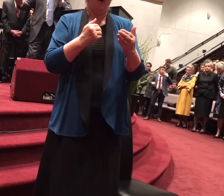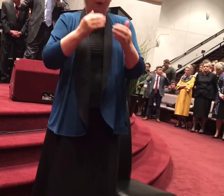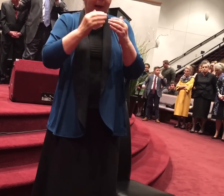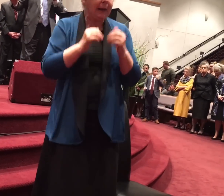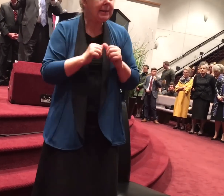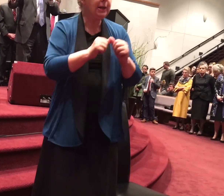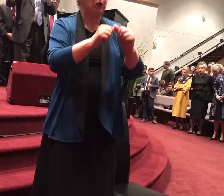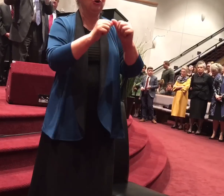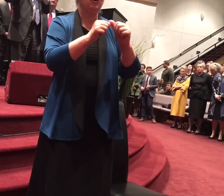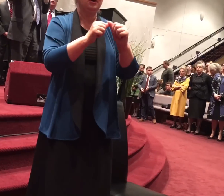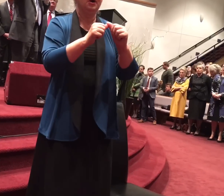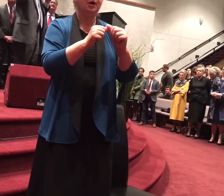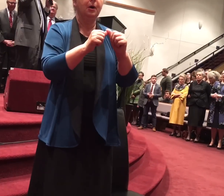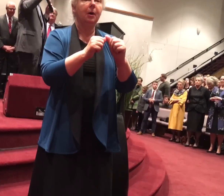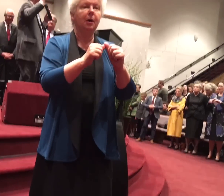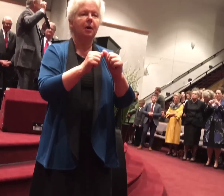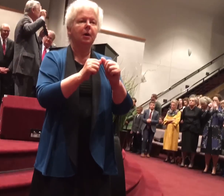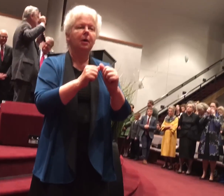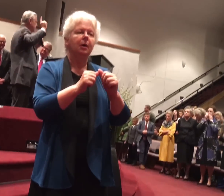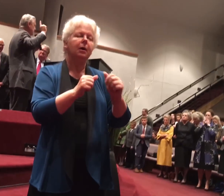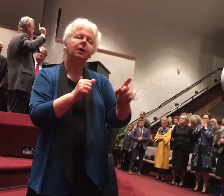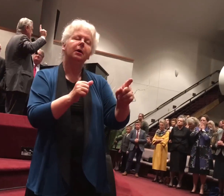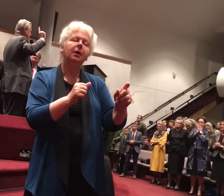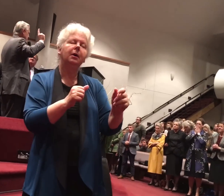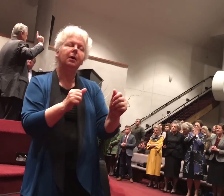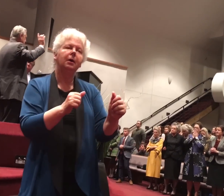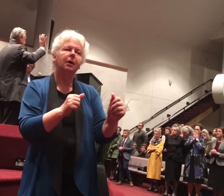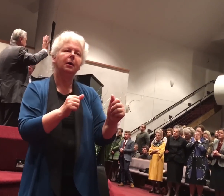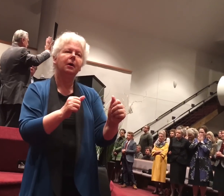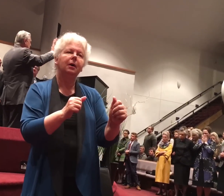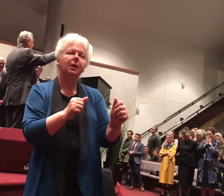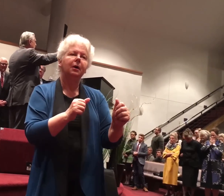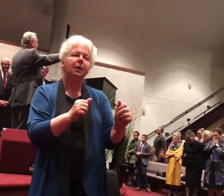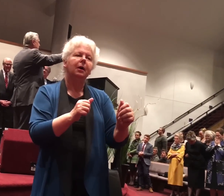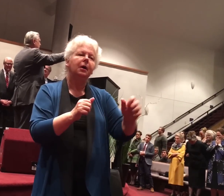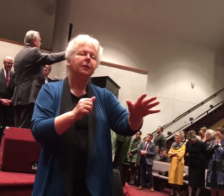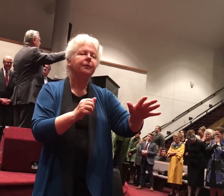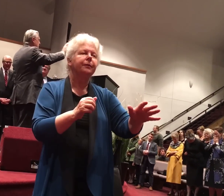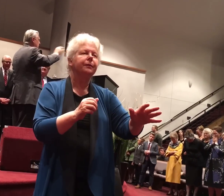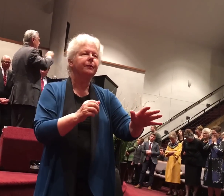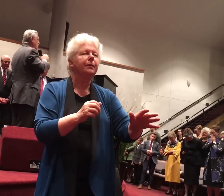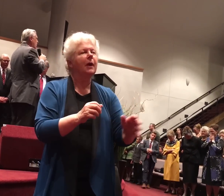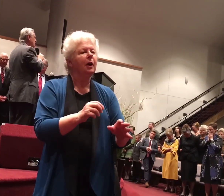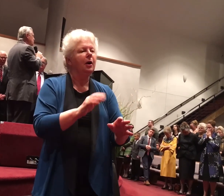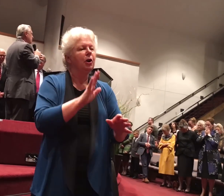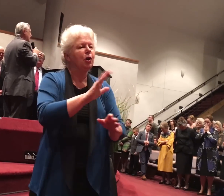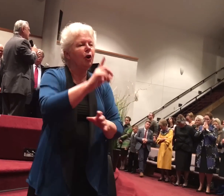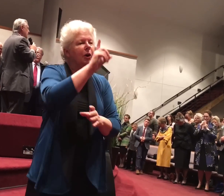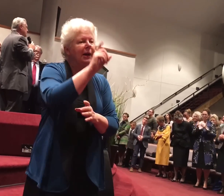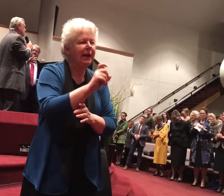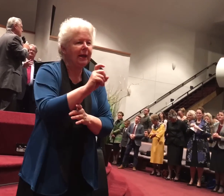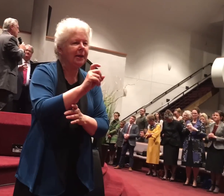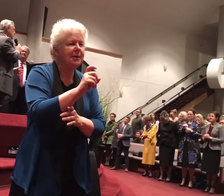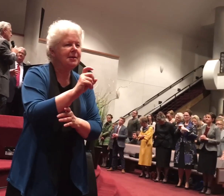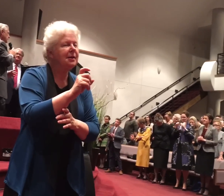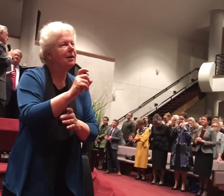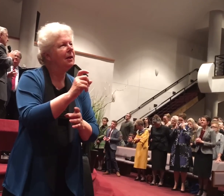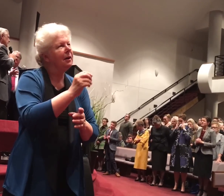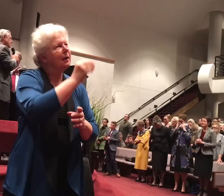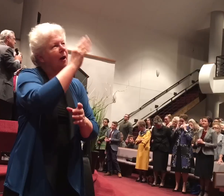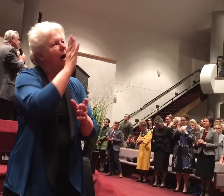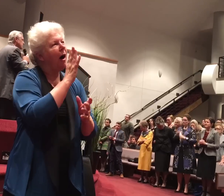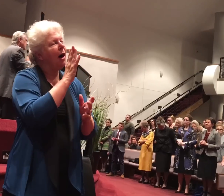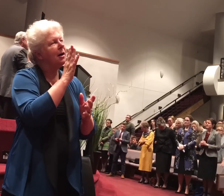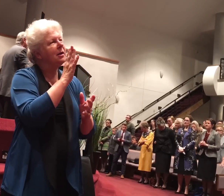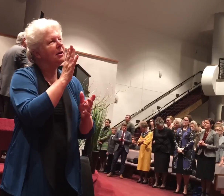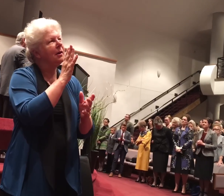further, what does God need to do in your life? Or what would you like God to do